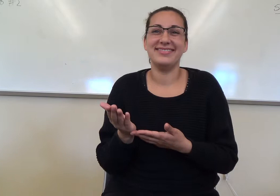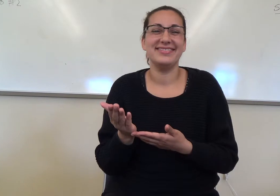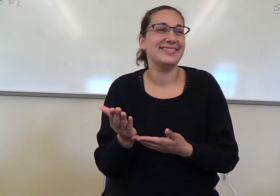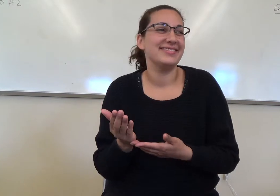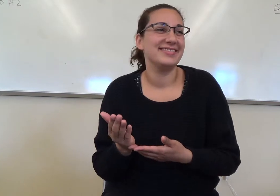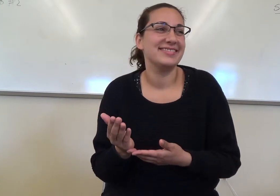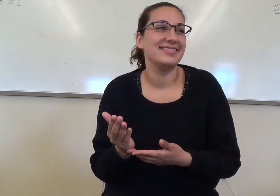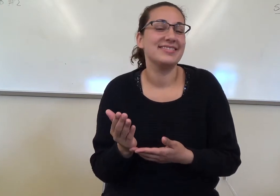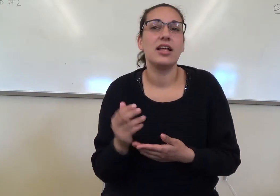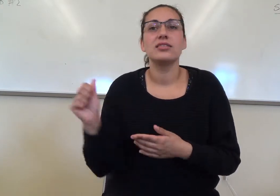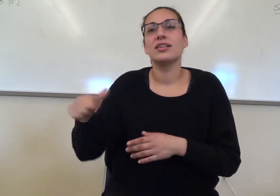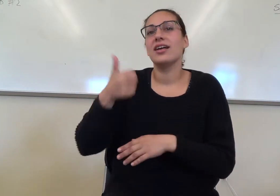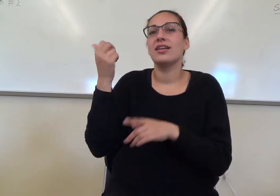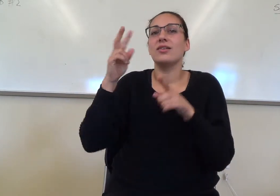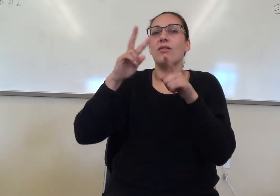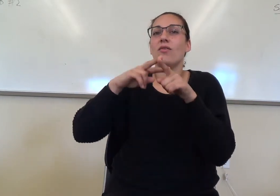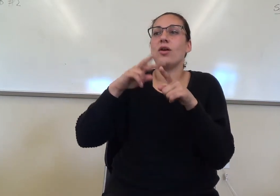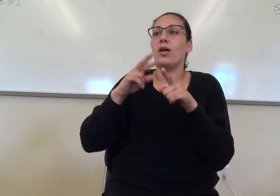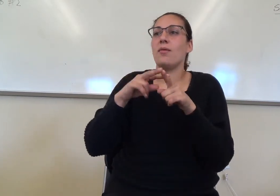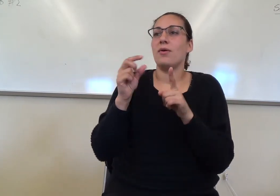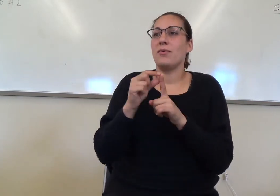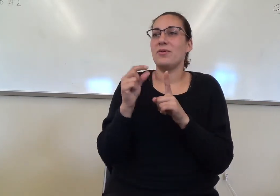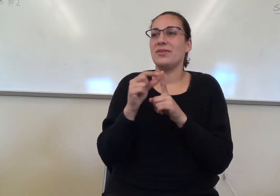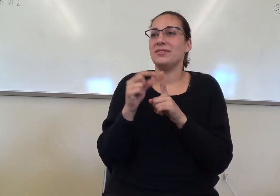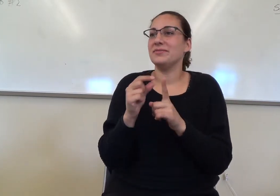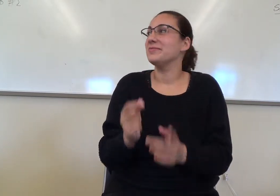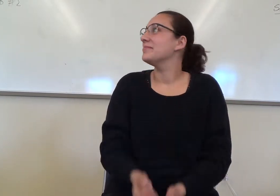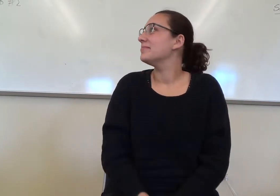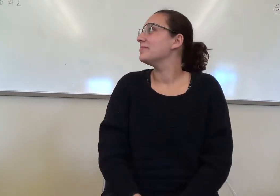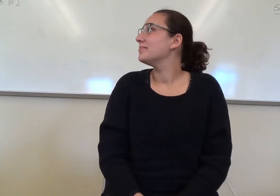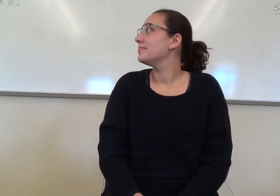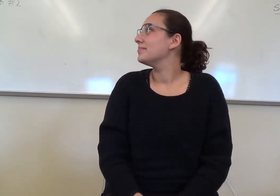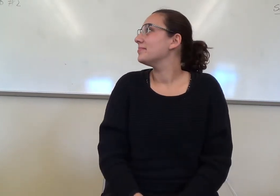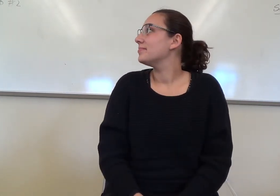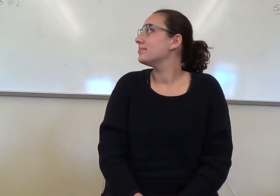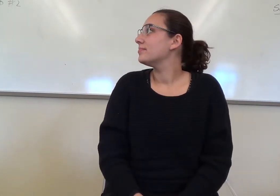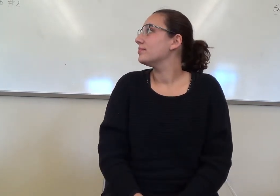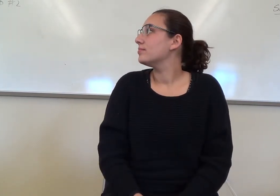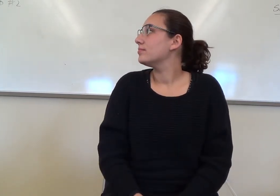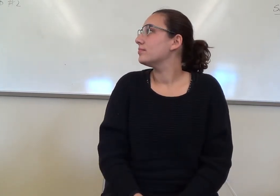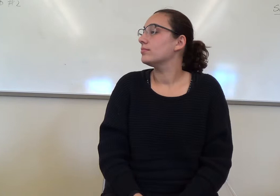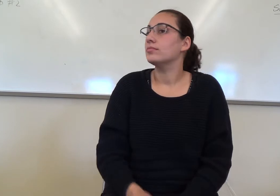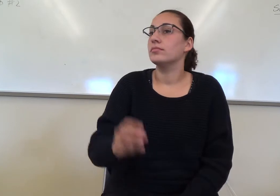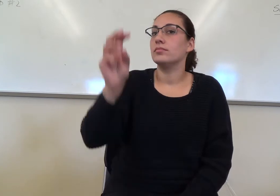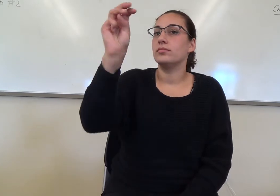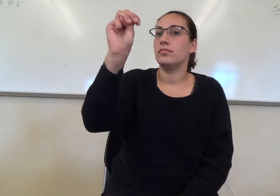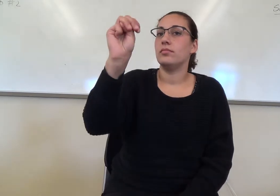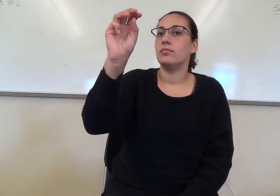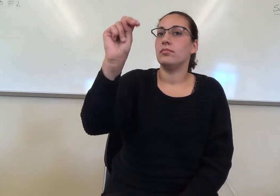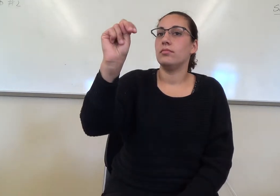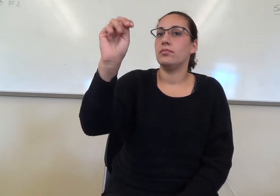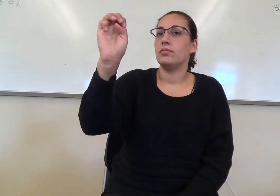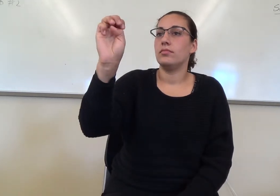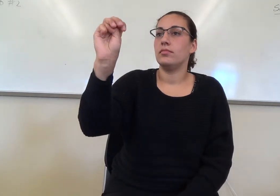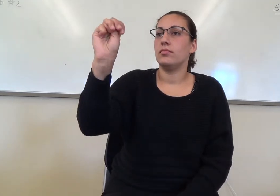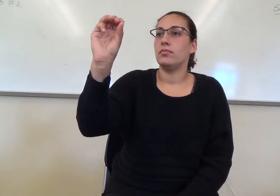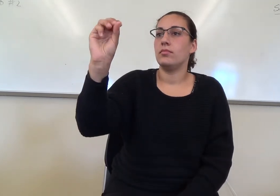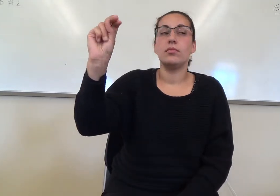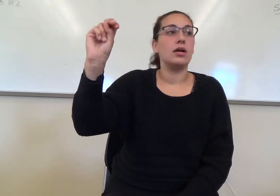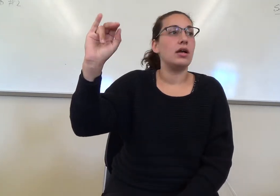another vocabulary word for you. It's using a mnemonic. This is an interesting word because